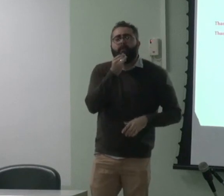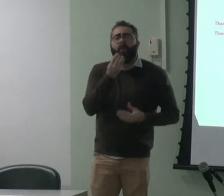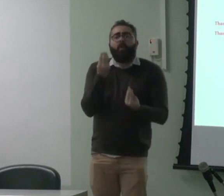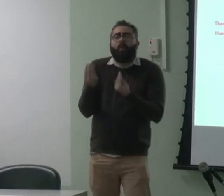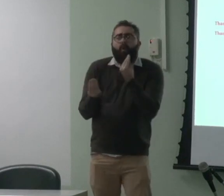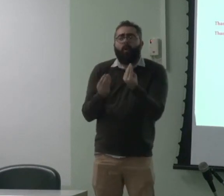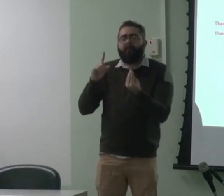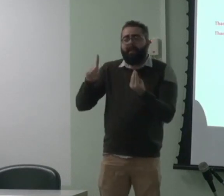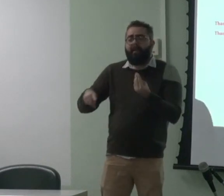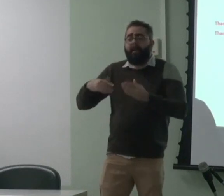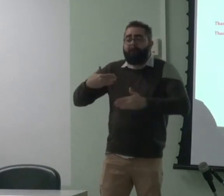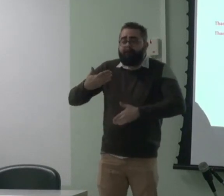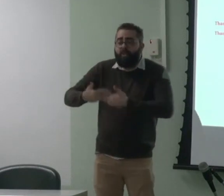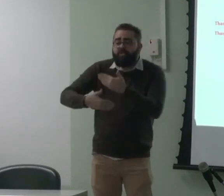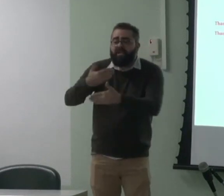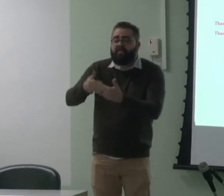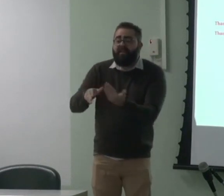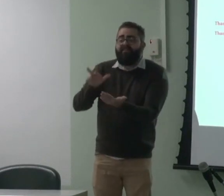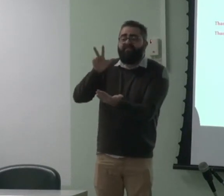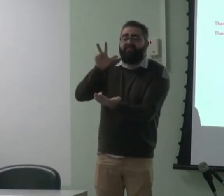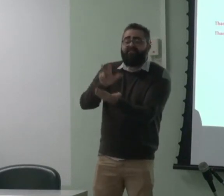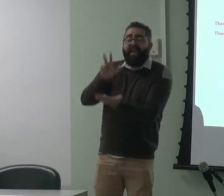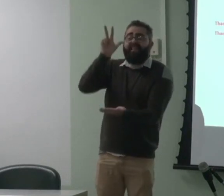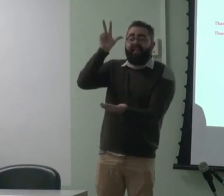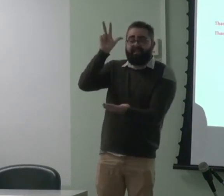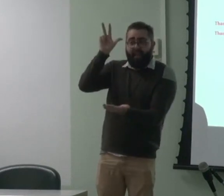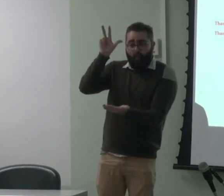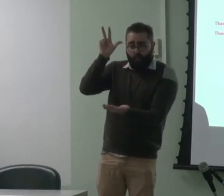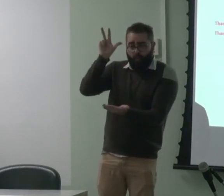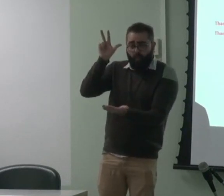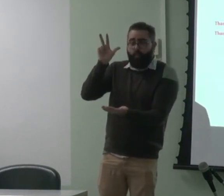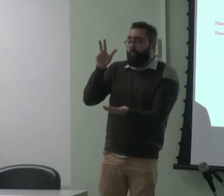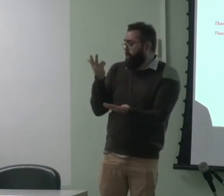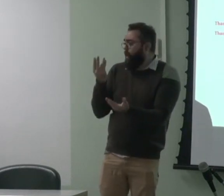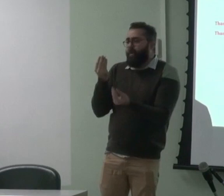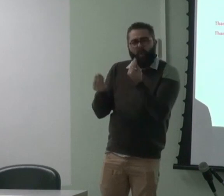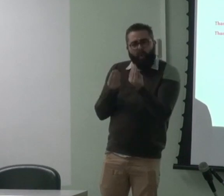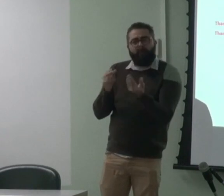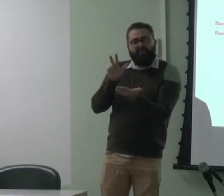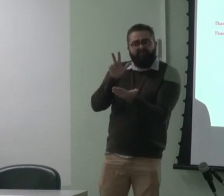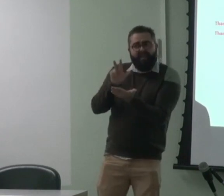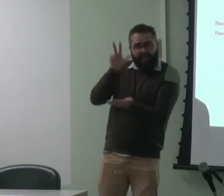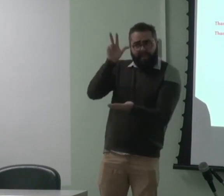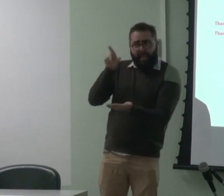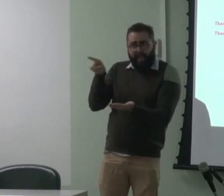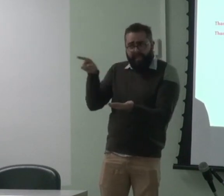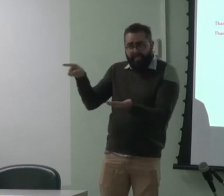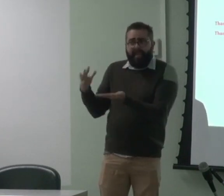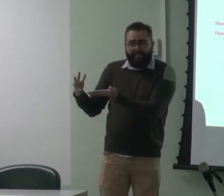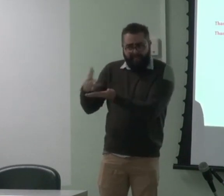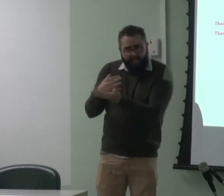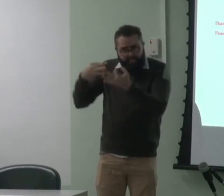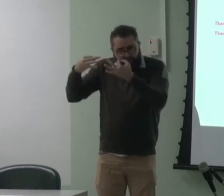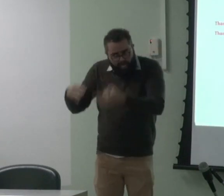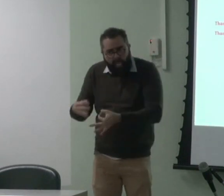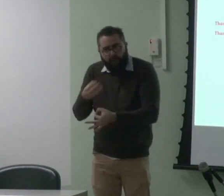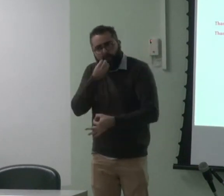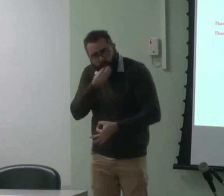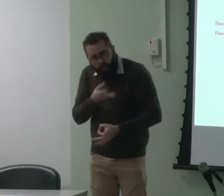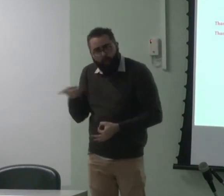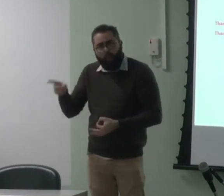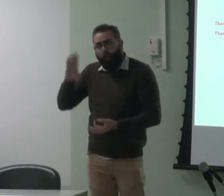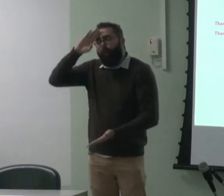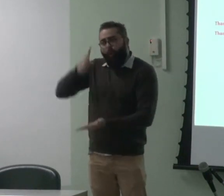which decides whether a treebank will accept it in a release of